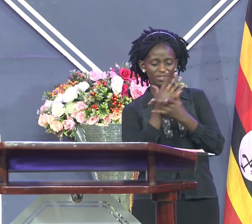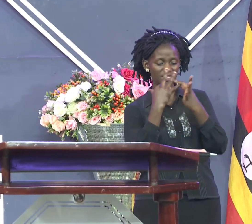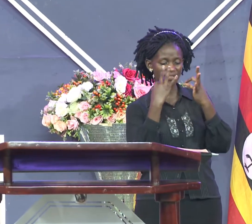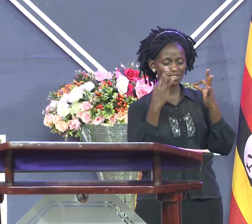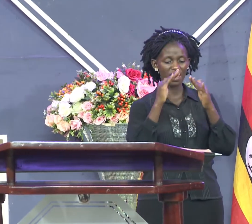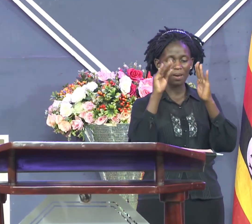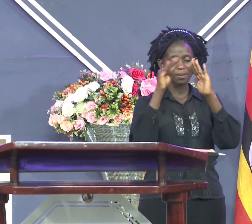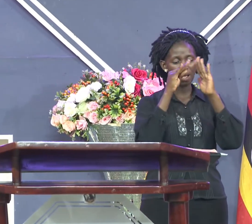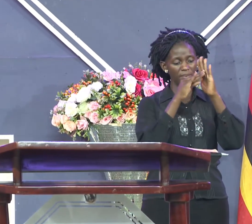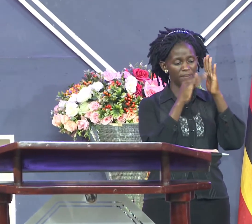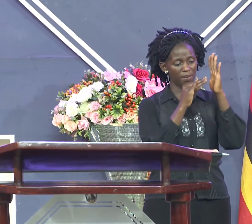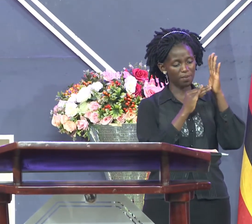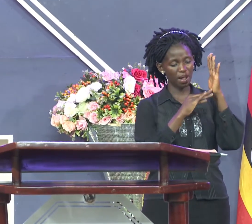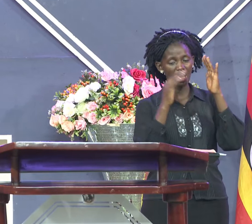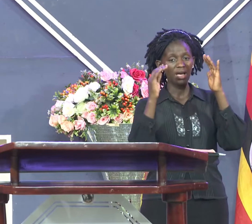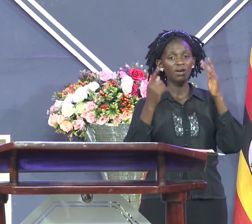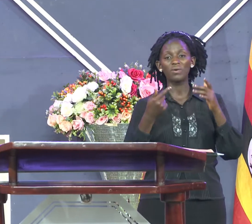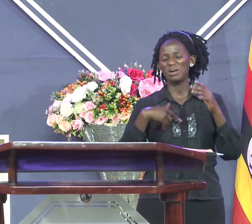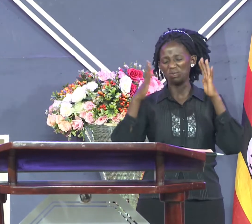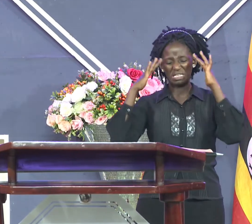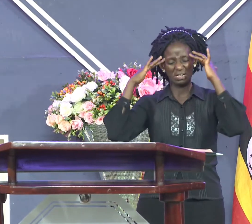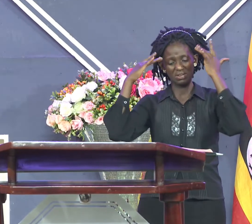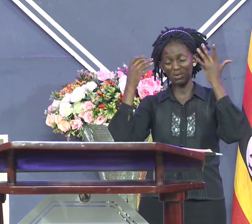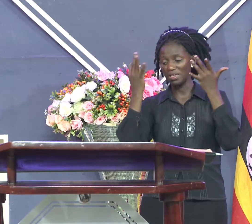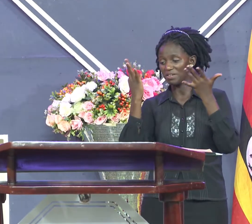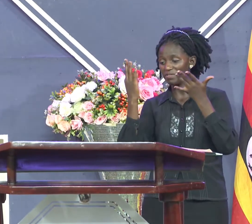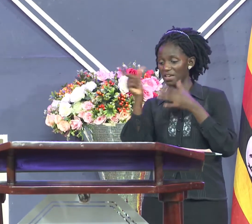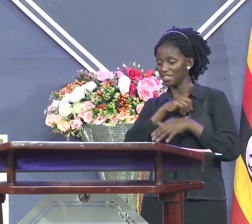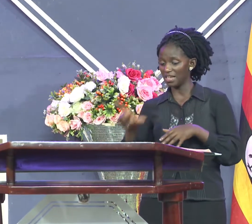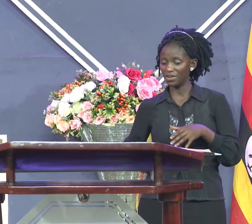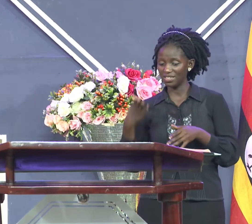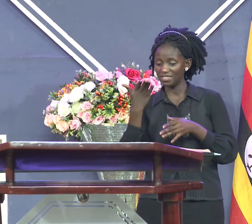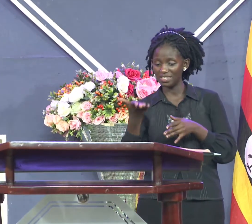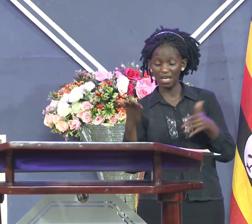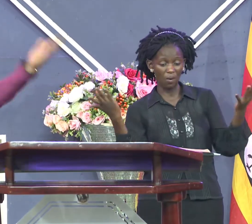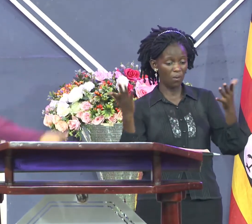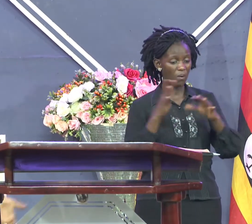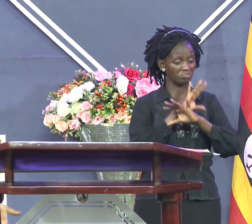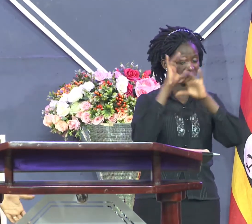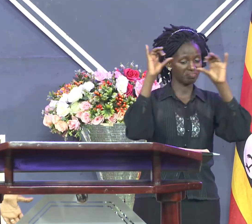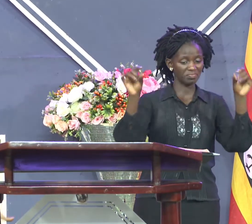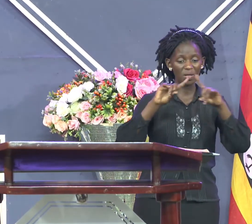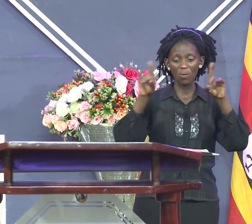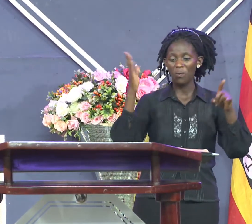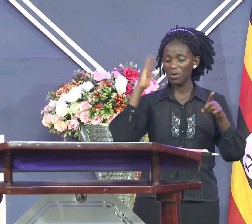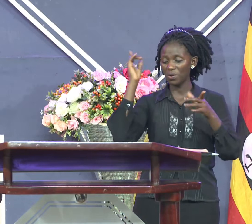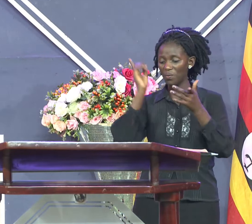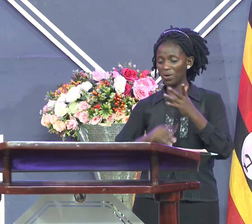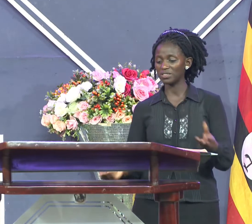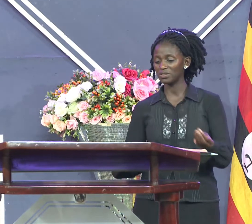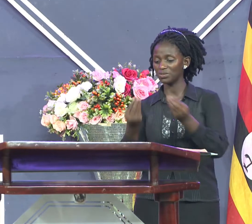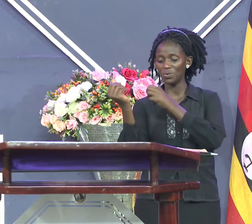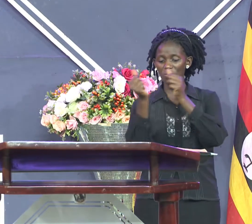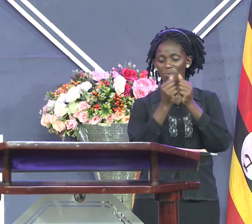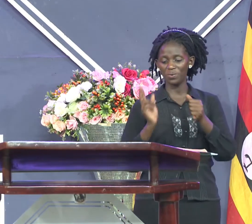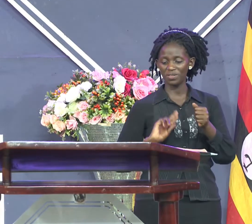like tetwagala kumanya oba Katonda waali oba taliiwo naye ffe tumanye ebyo bakola. We don't want to know